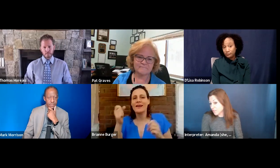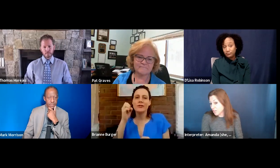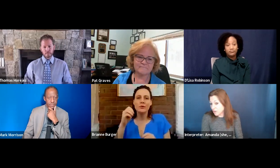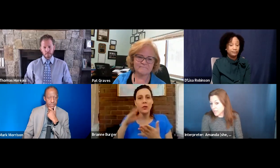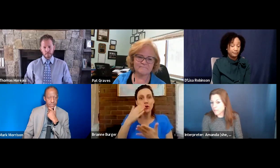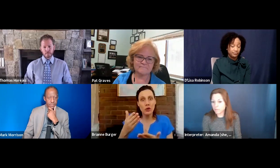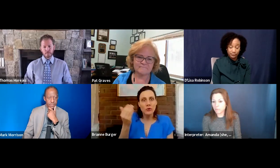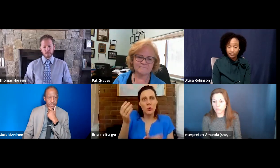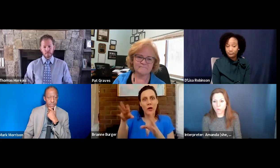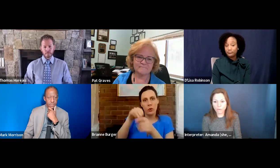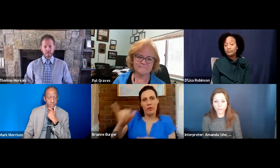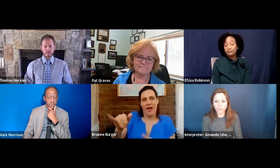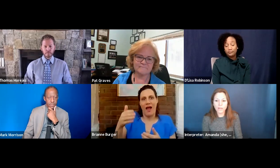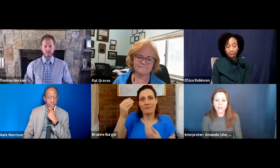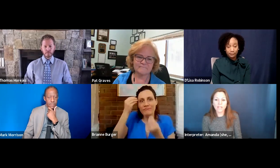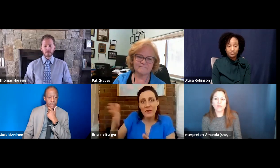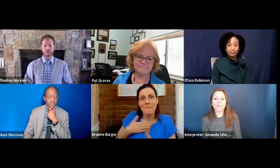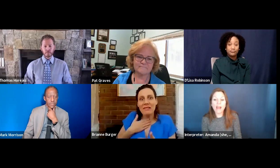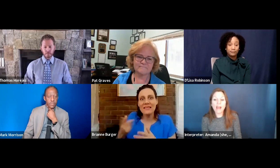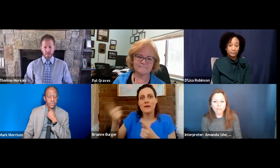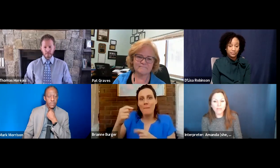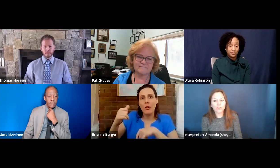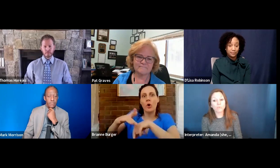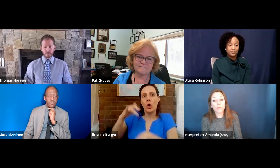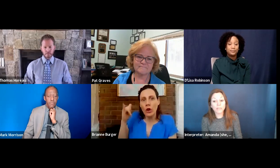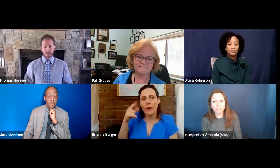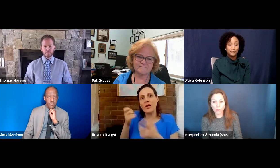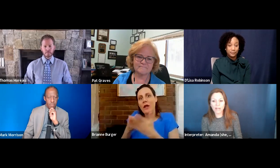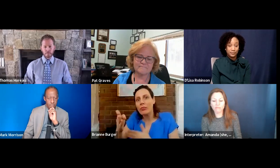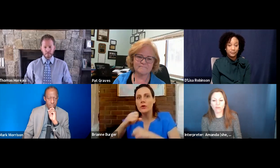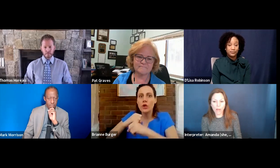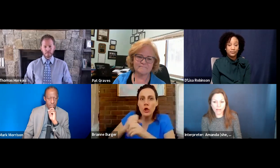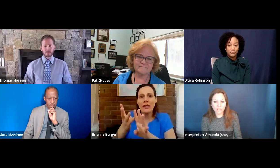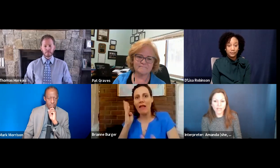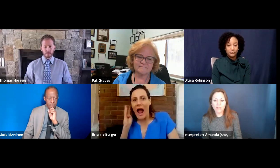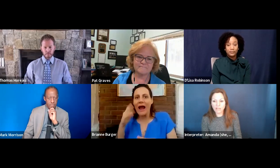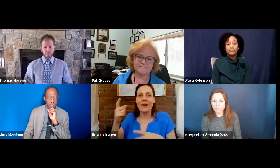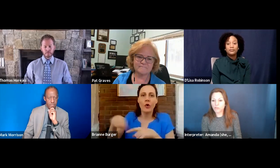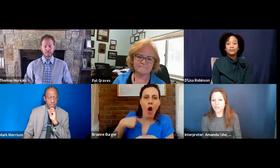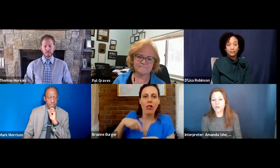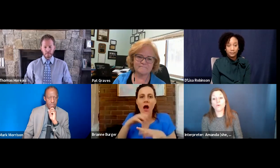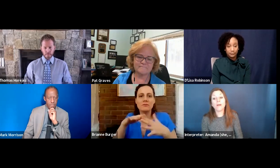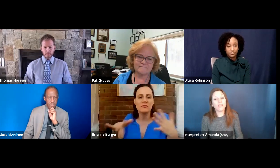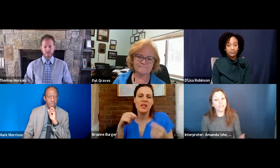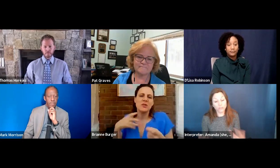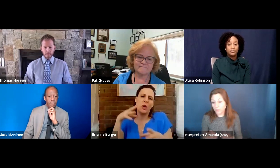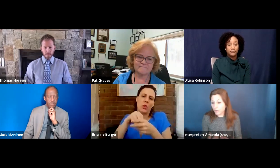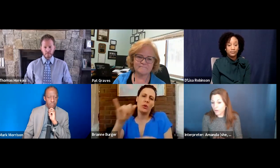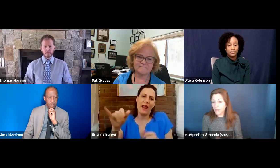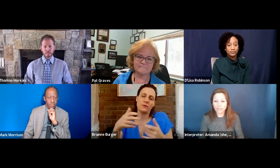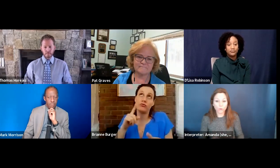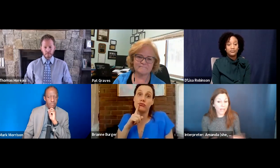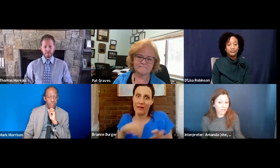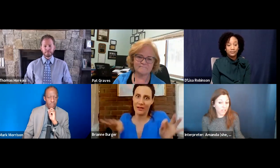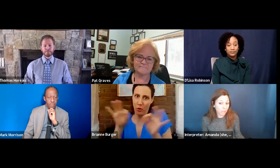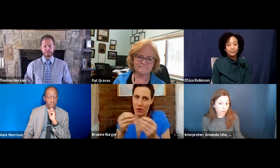they have security that people must walk through. And so that information is really important in the request. Let the person know this interpreter